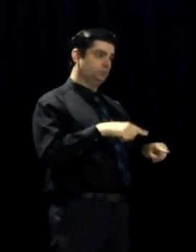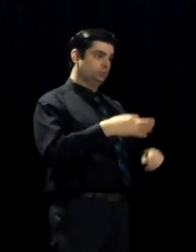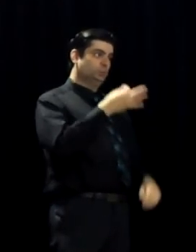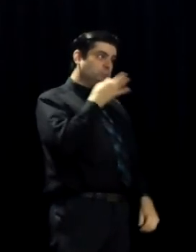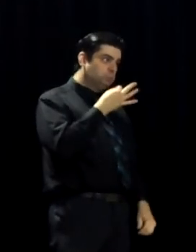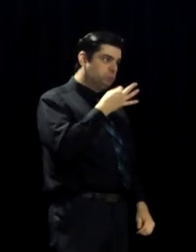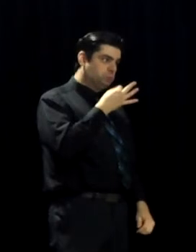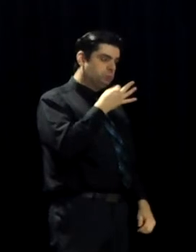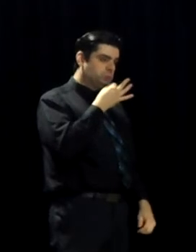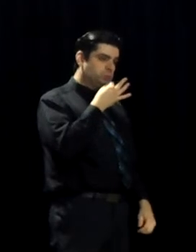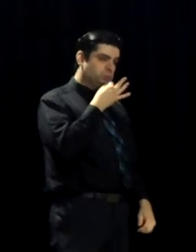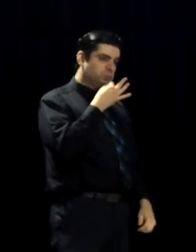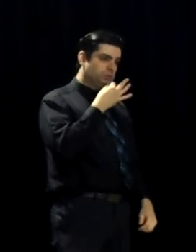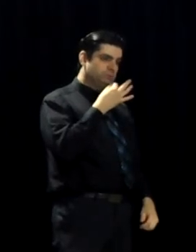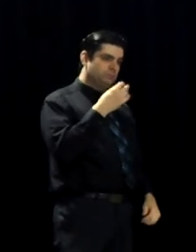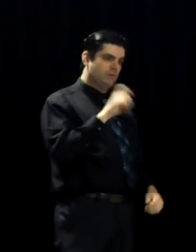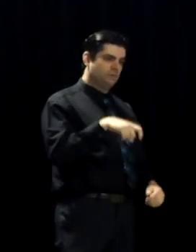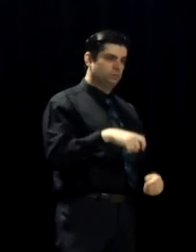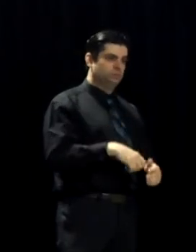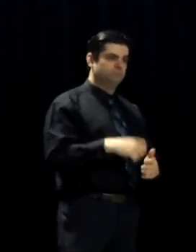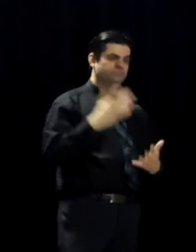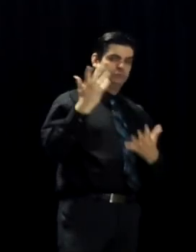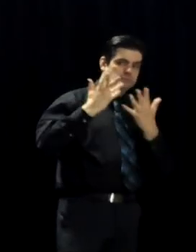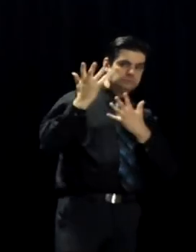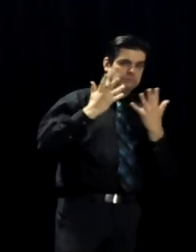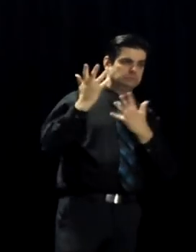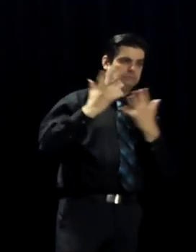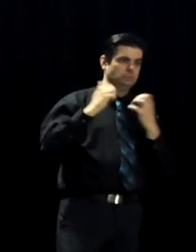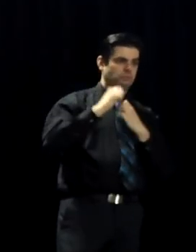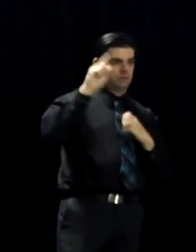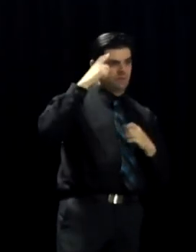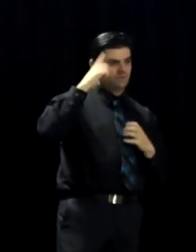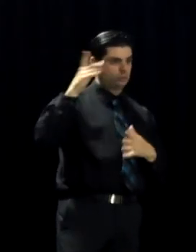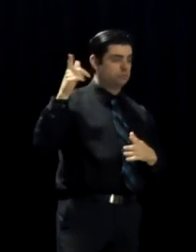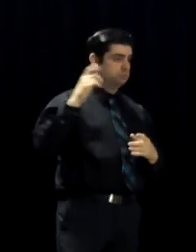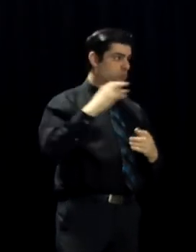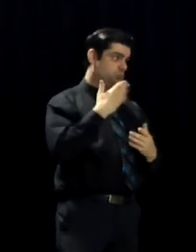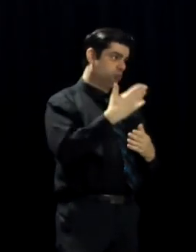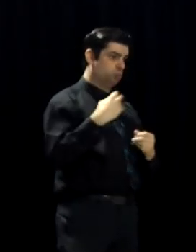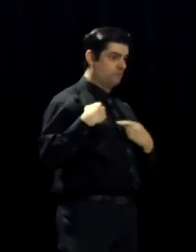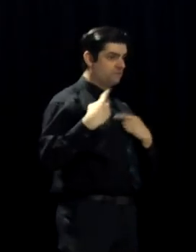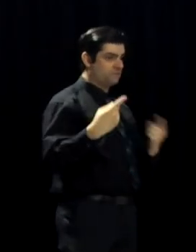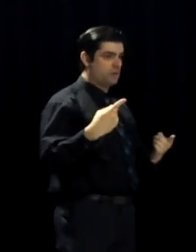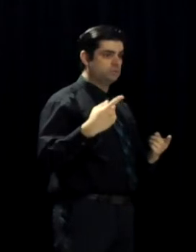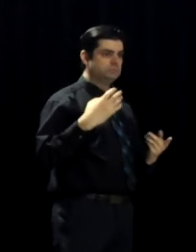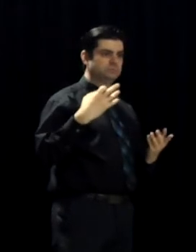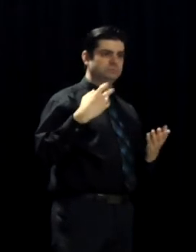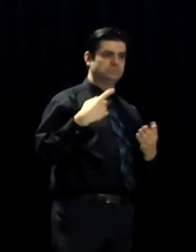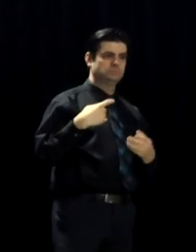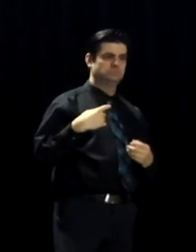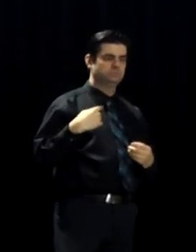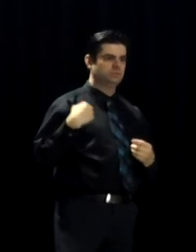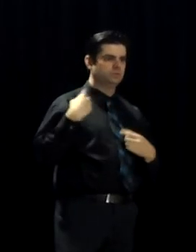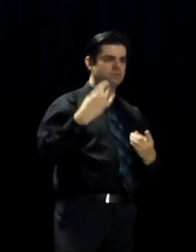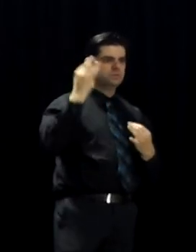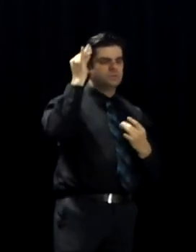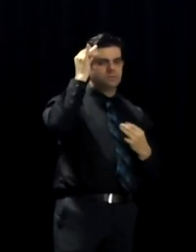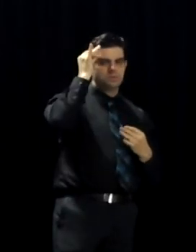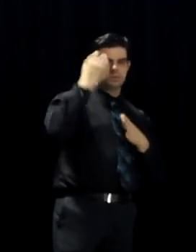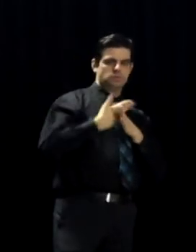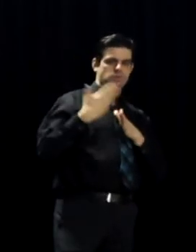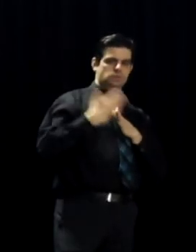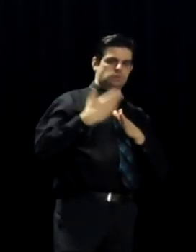about this. So we had a good conversation. I've been talking about this for all week. So I'm glad that the